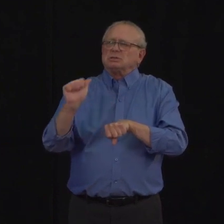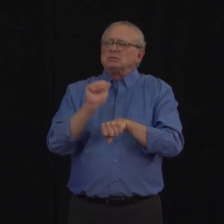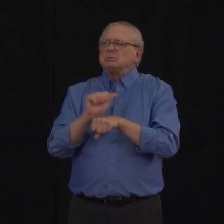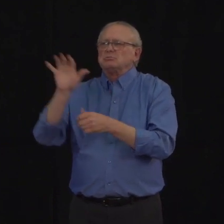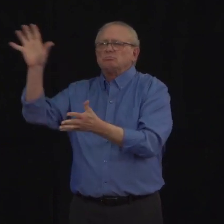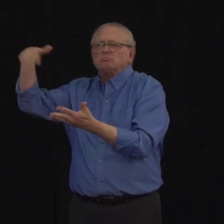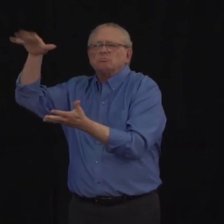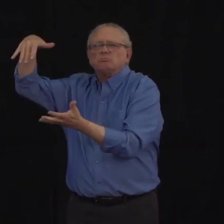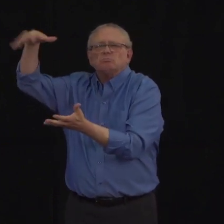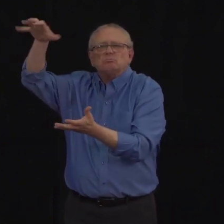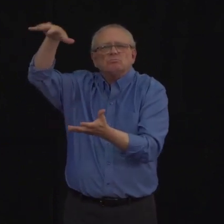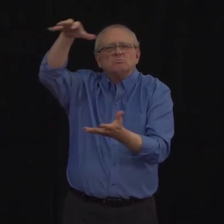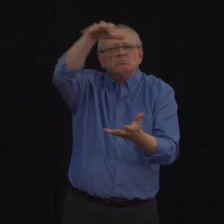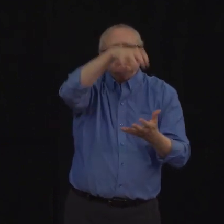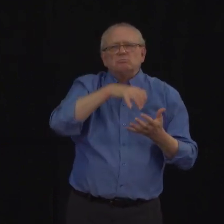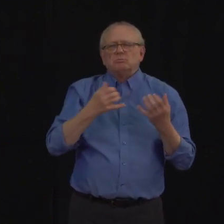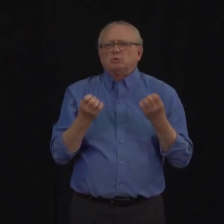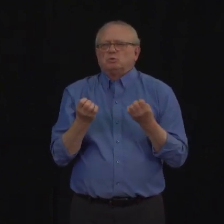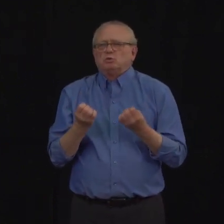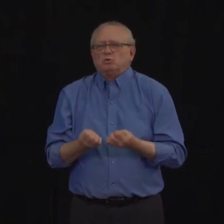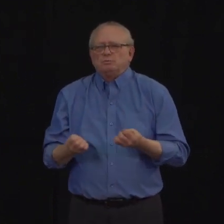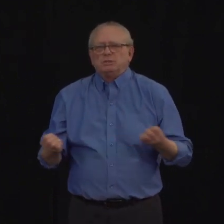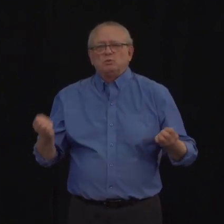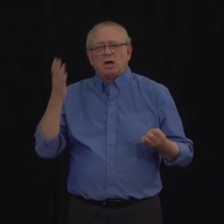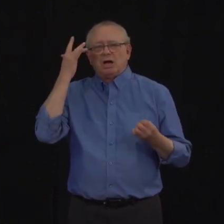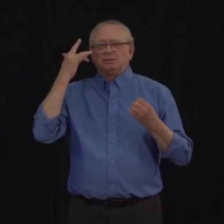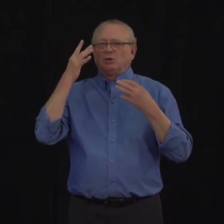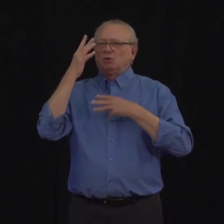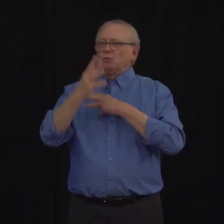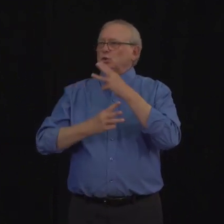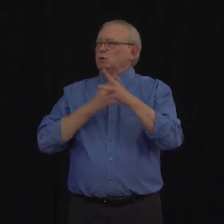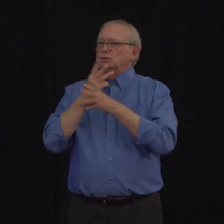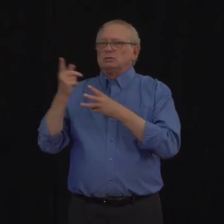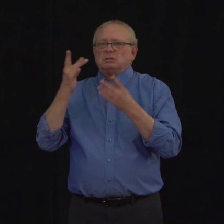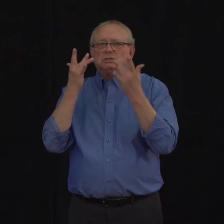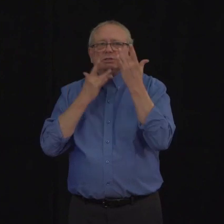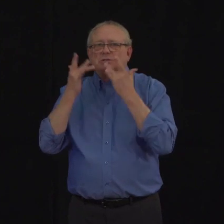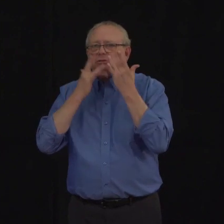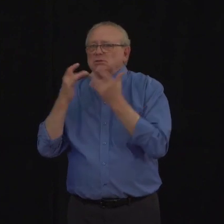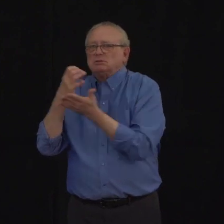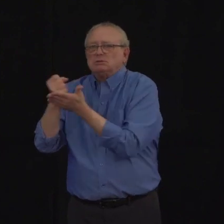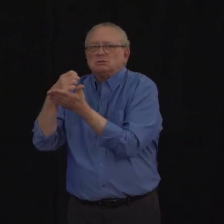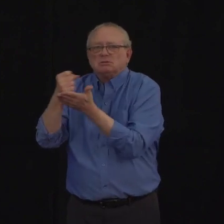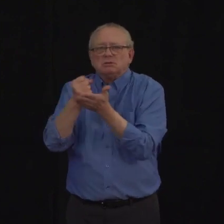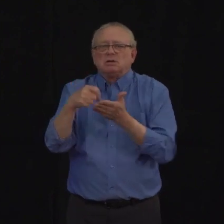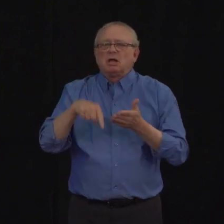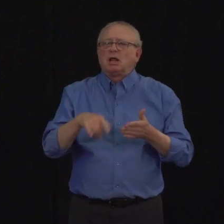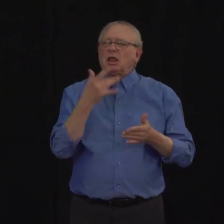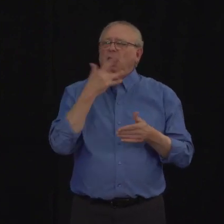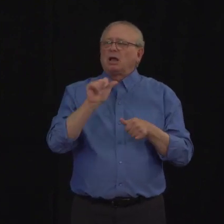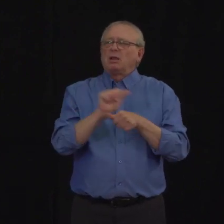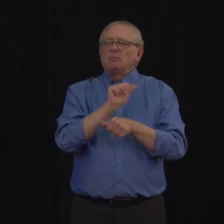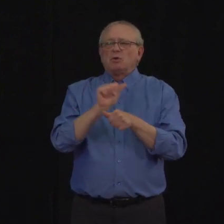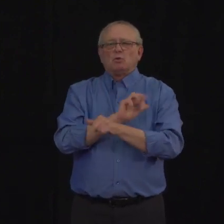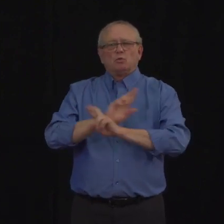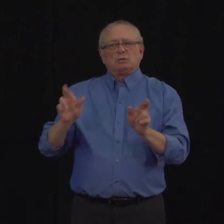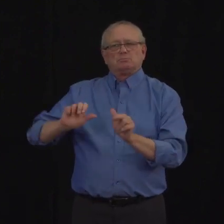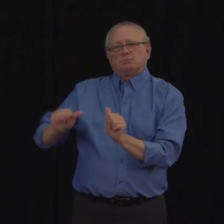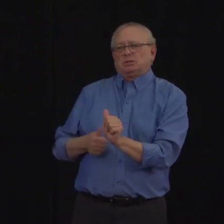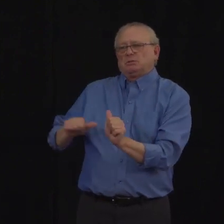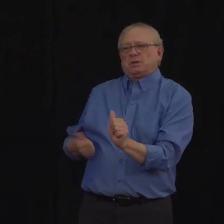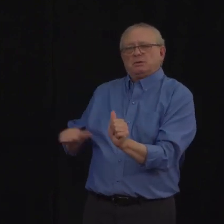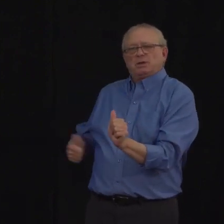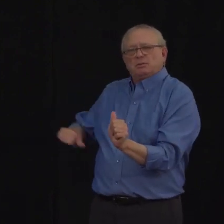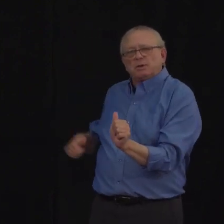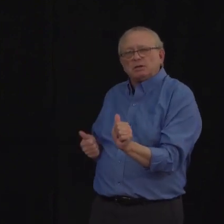shortage. We have been able to supply our hospitals and our first responders. Additionally, we've been able to help other